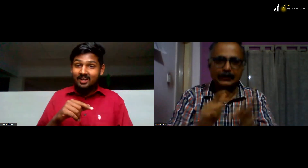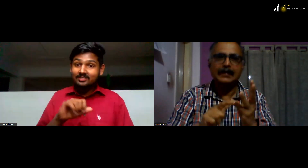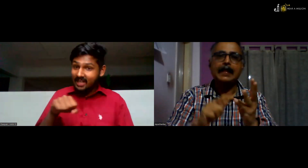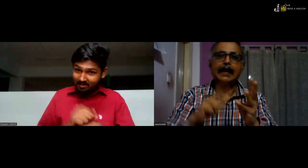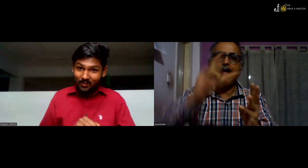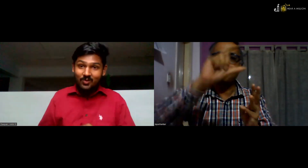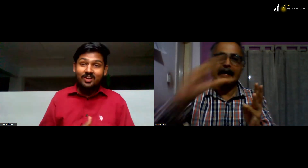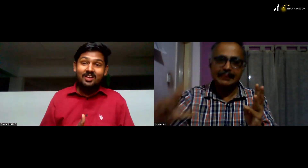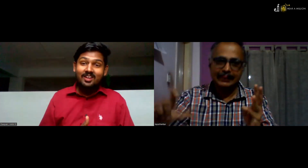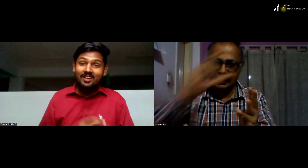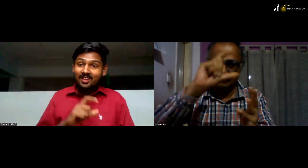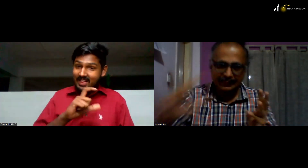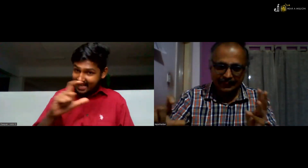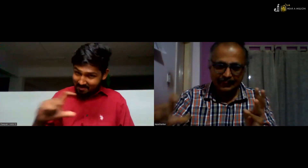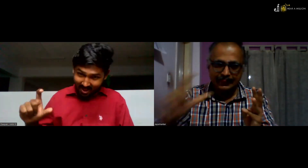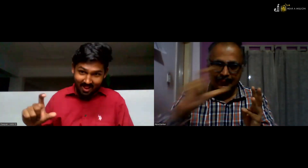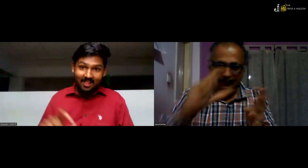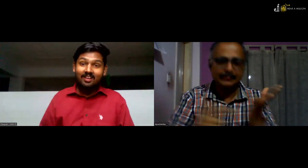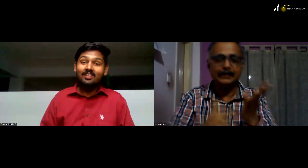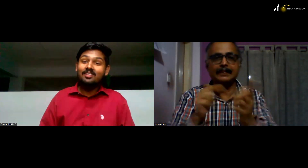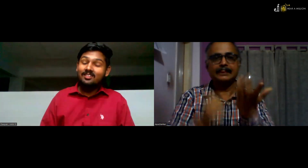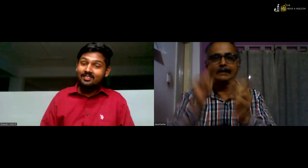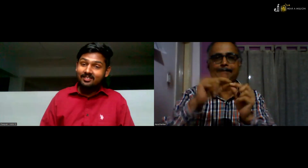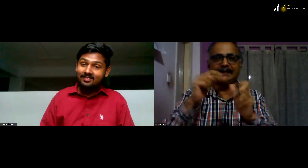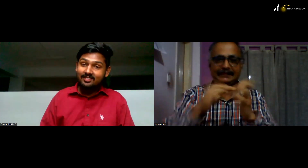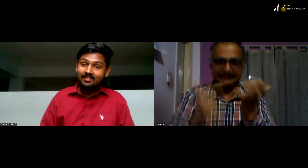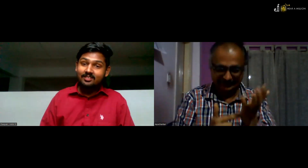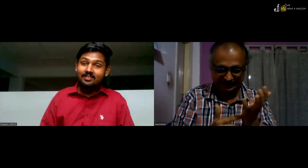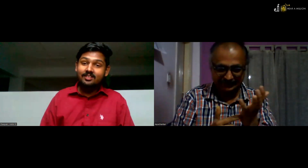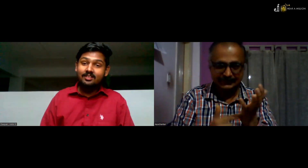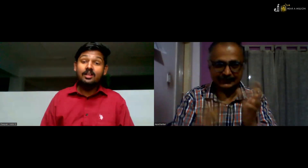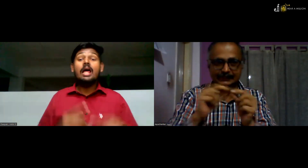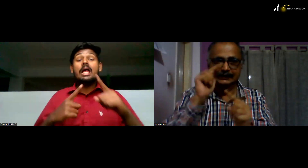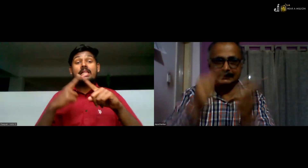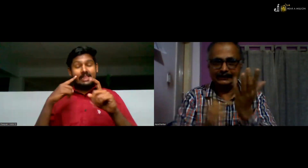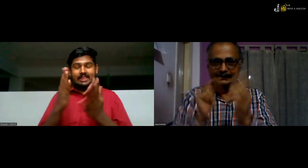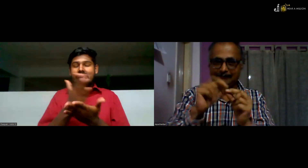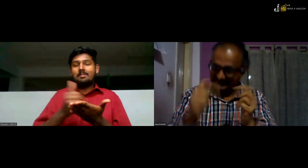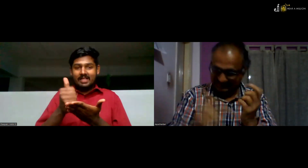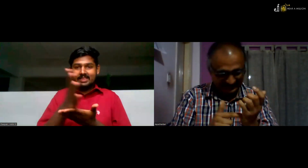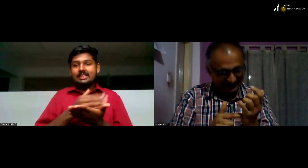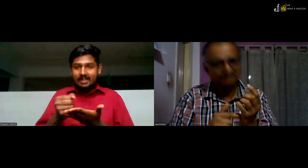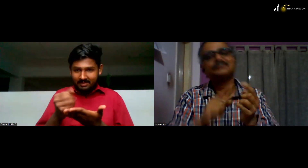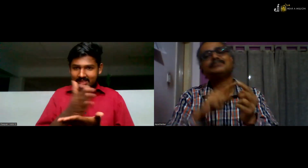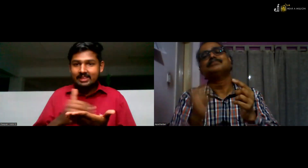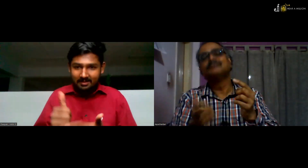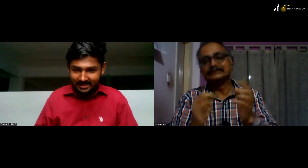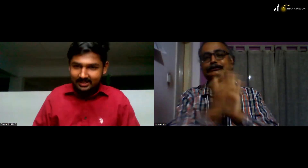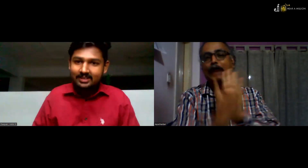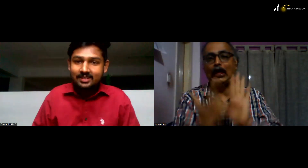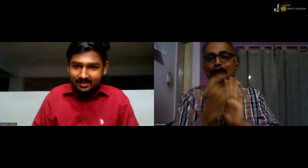then Britain, and then Italy or Nepal, sorry.